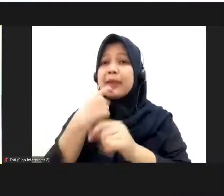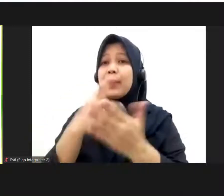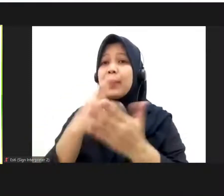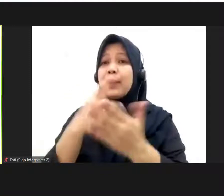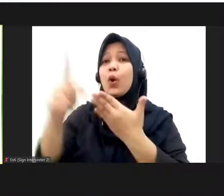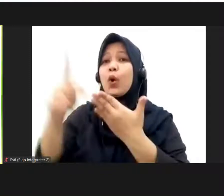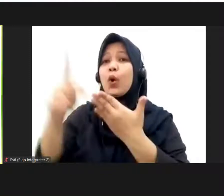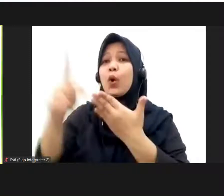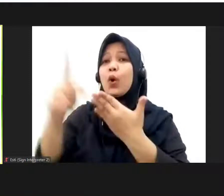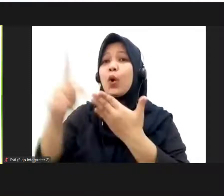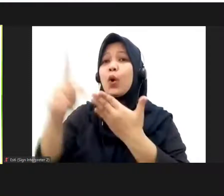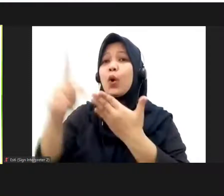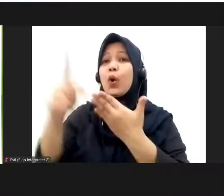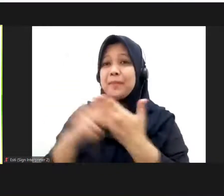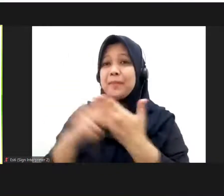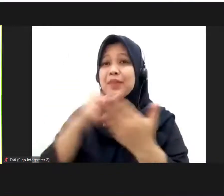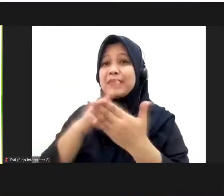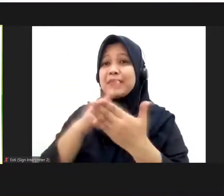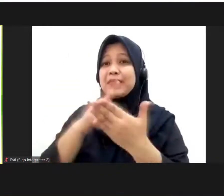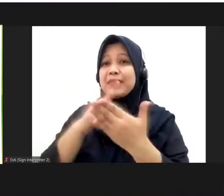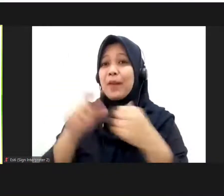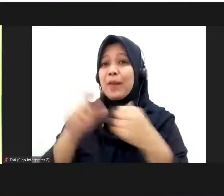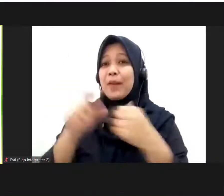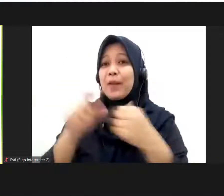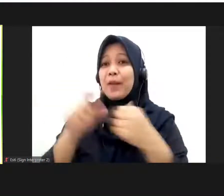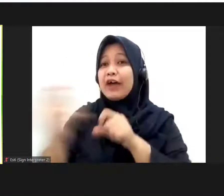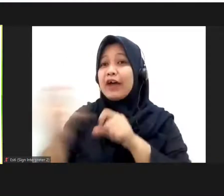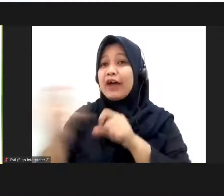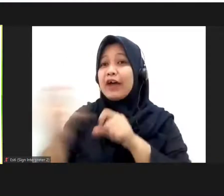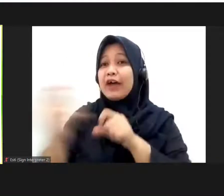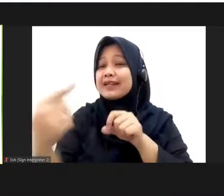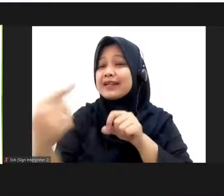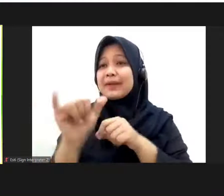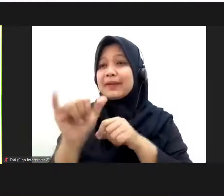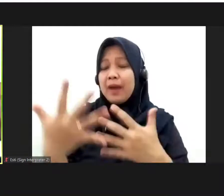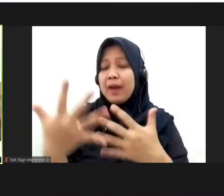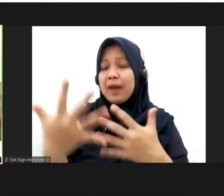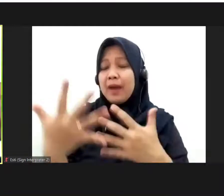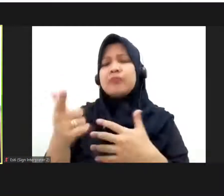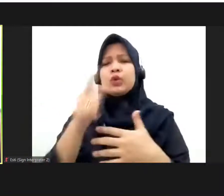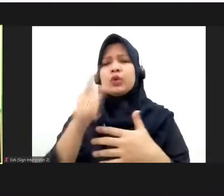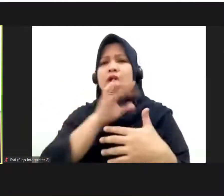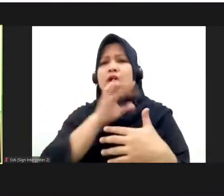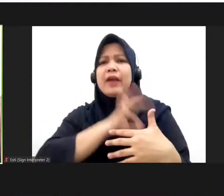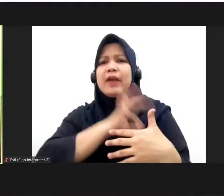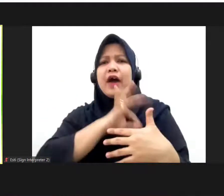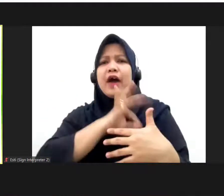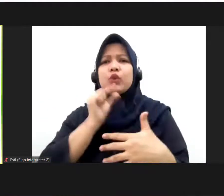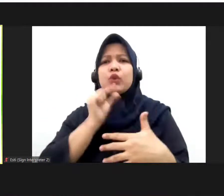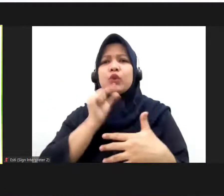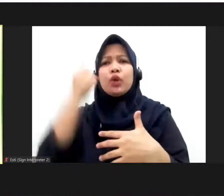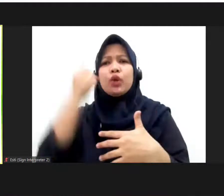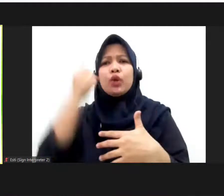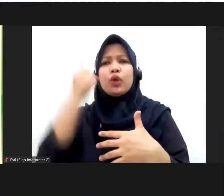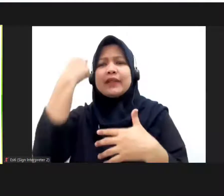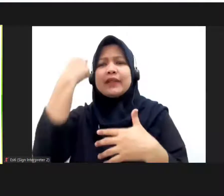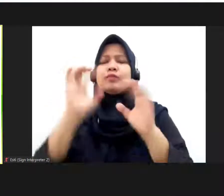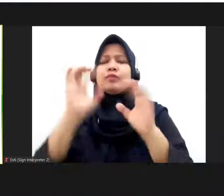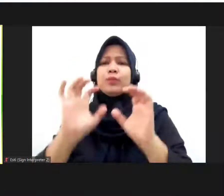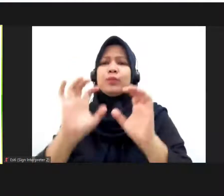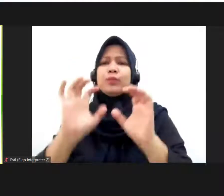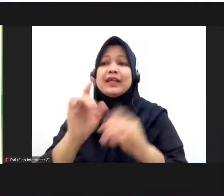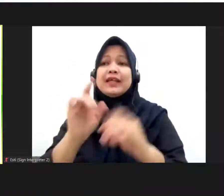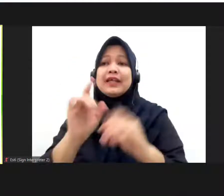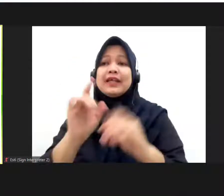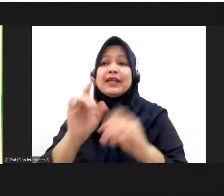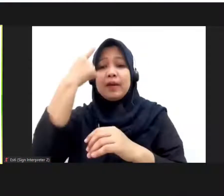have for COVID. So it helps a lot for the government, and the government also gave us a blessing